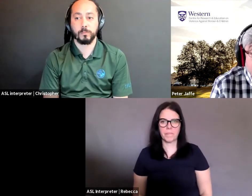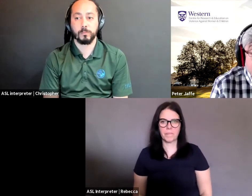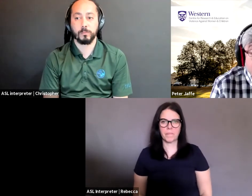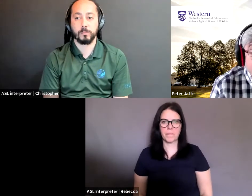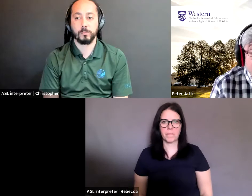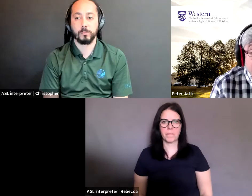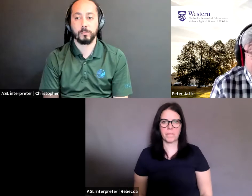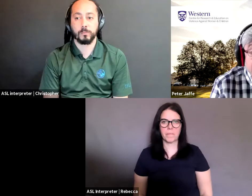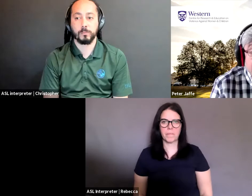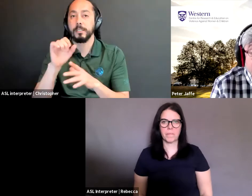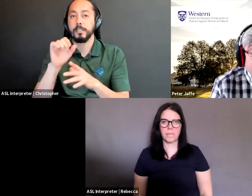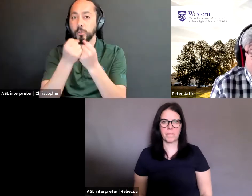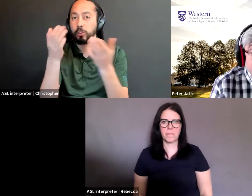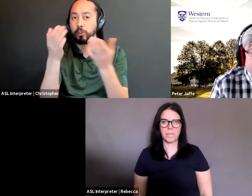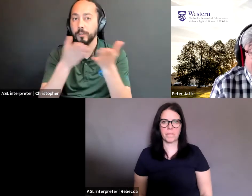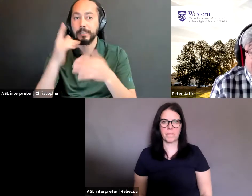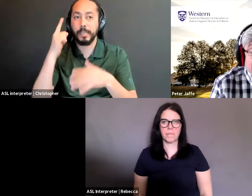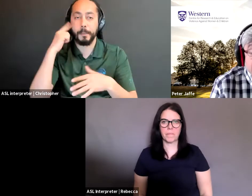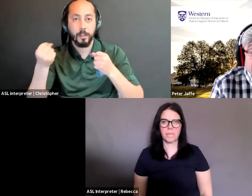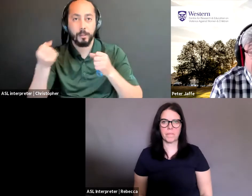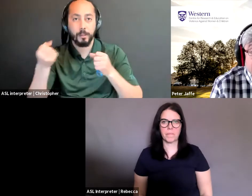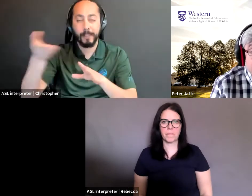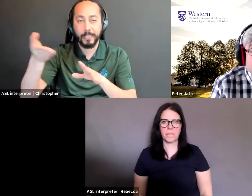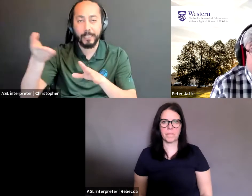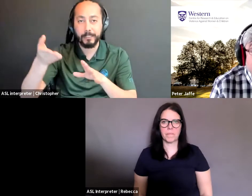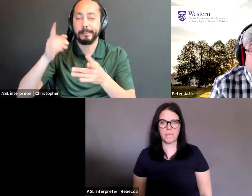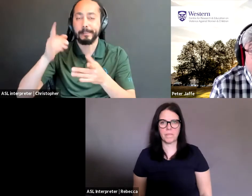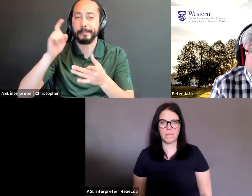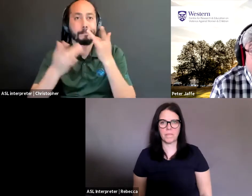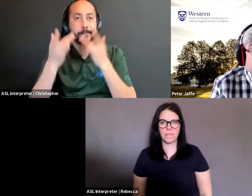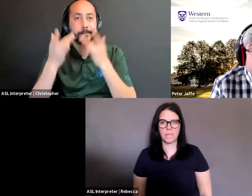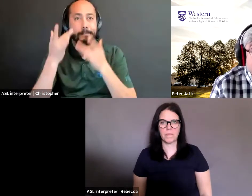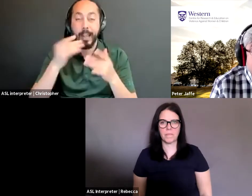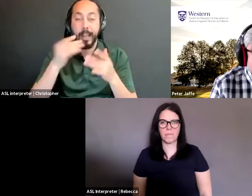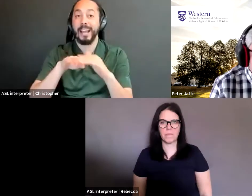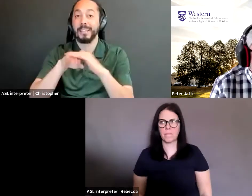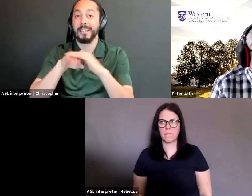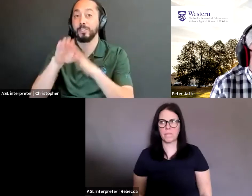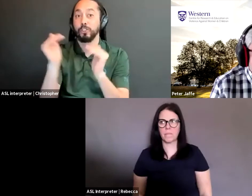health professionals, and access to justice is becoming